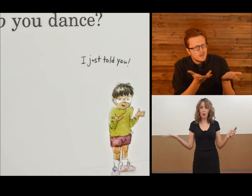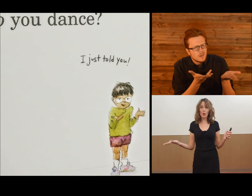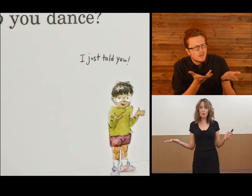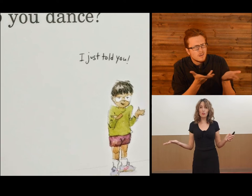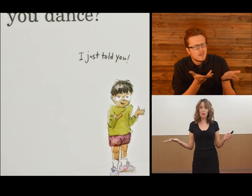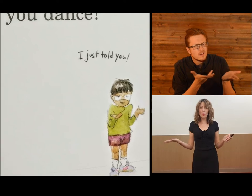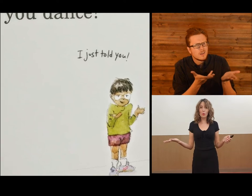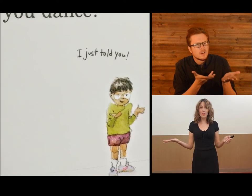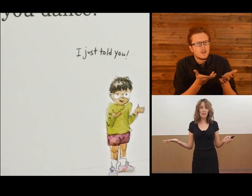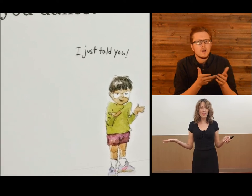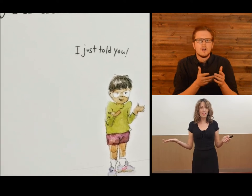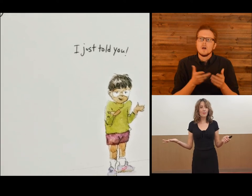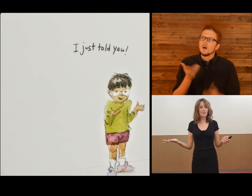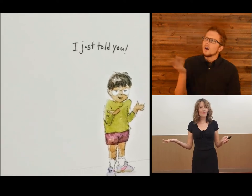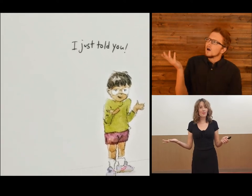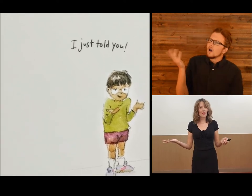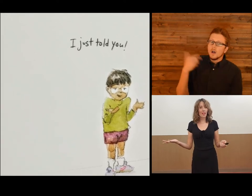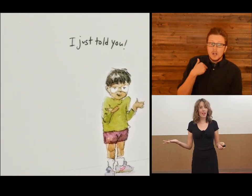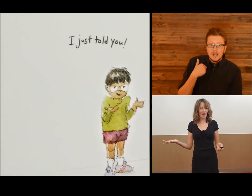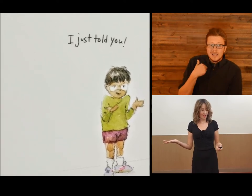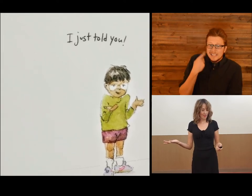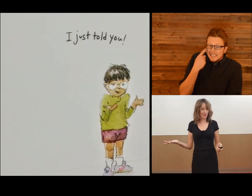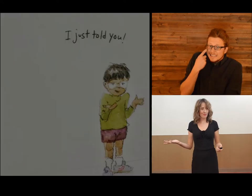just told you.